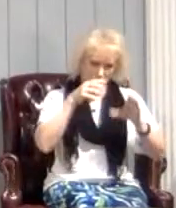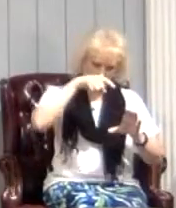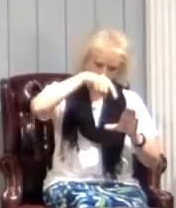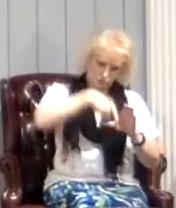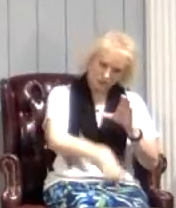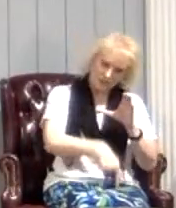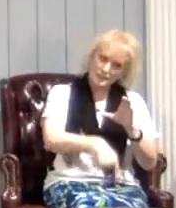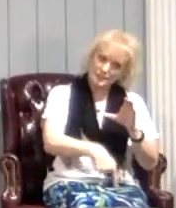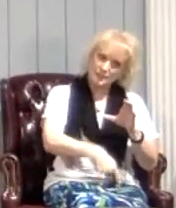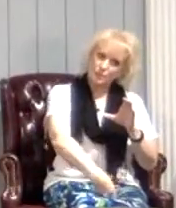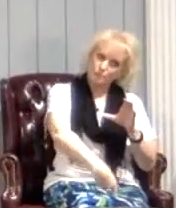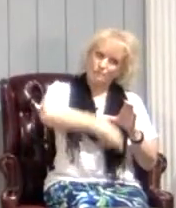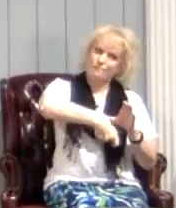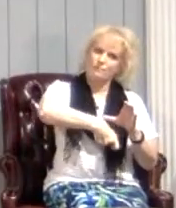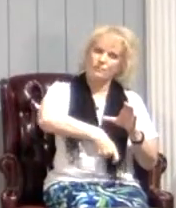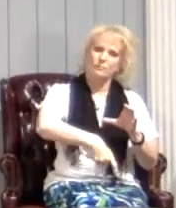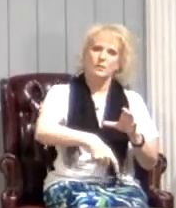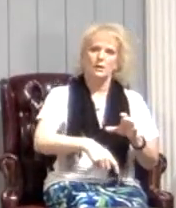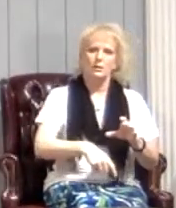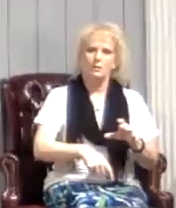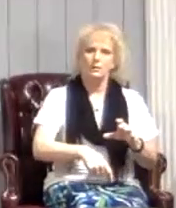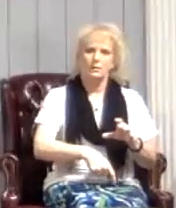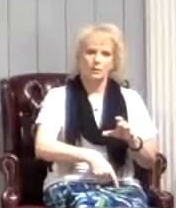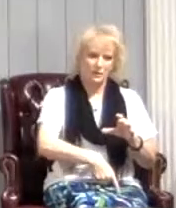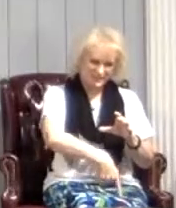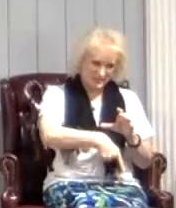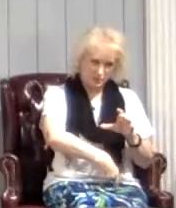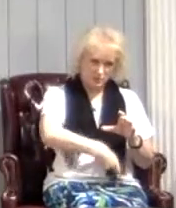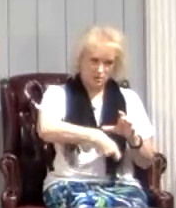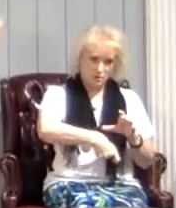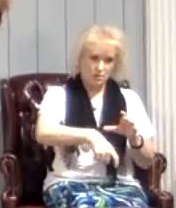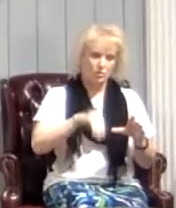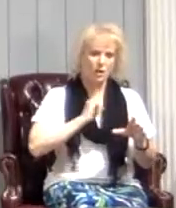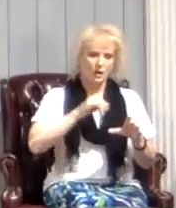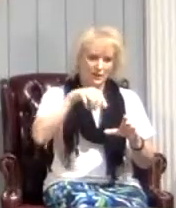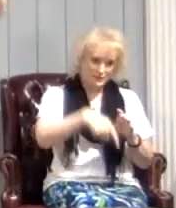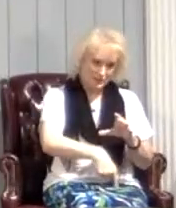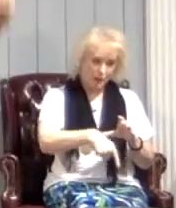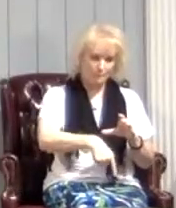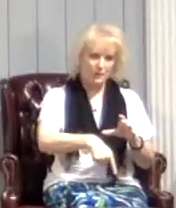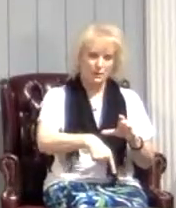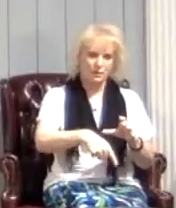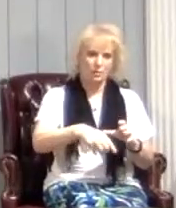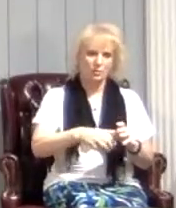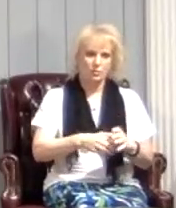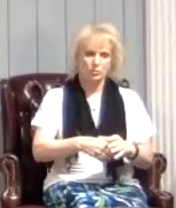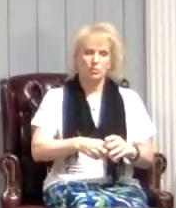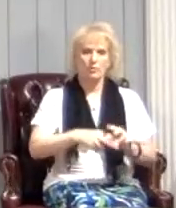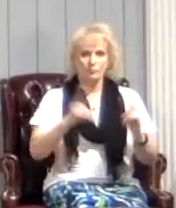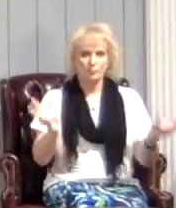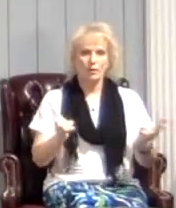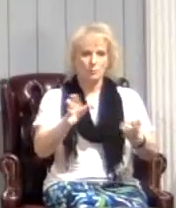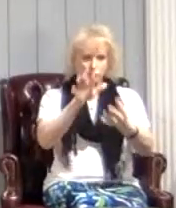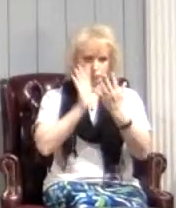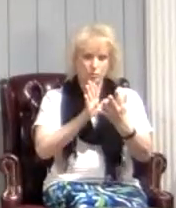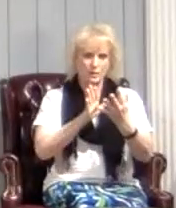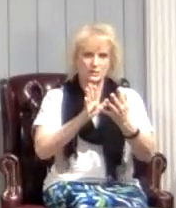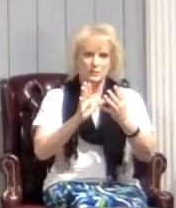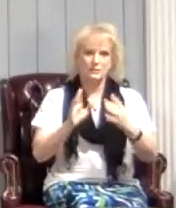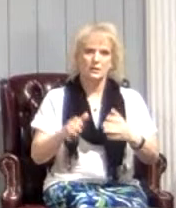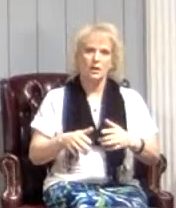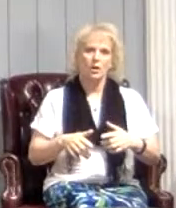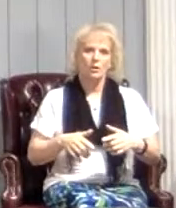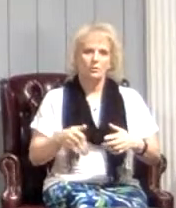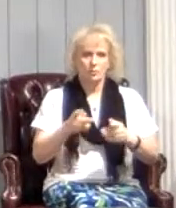water. I've got dig down deep so that I can." So that I can tap into the very presence, to the very source of life, who